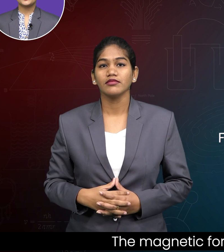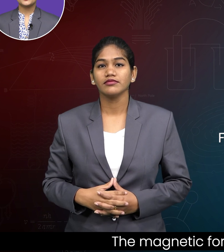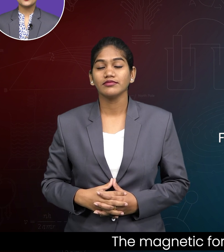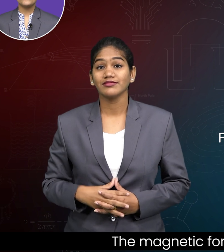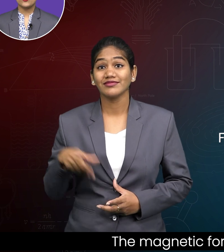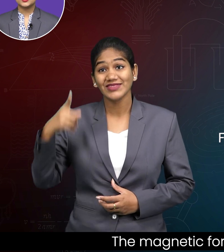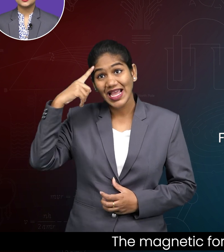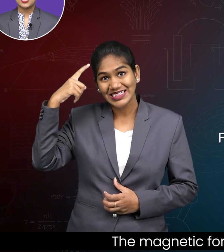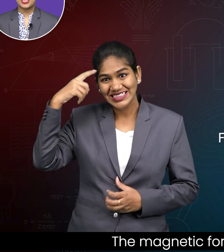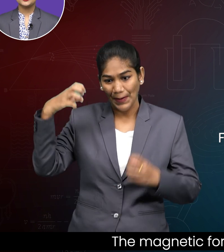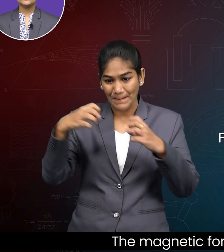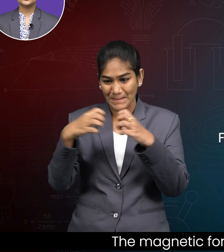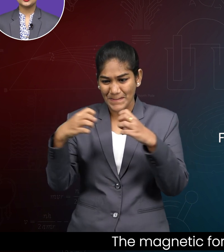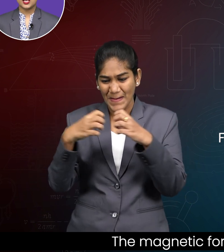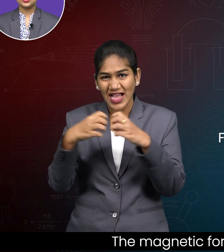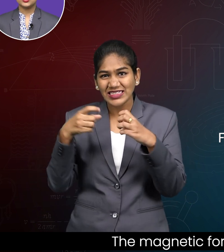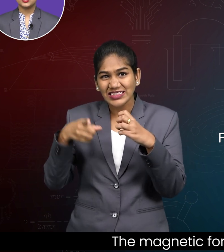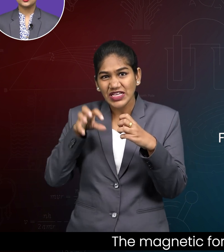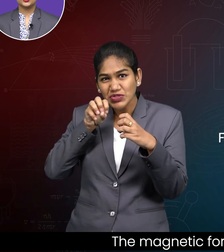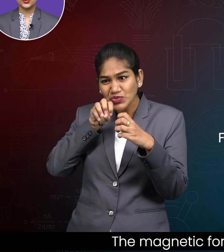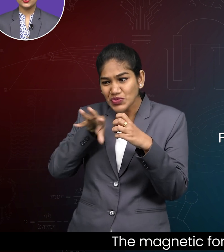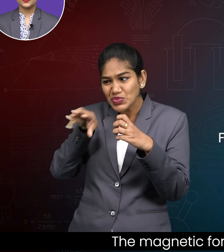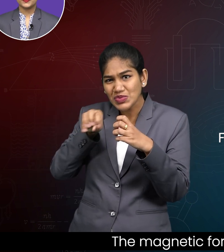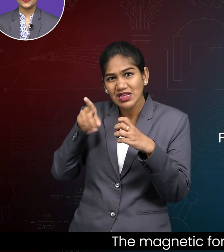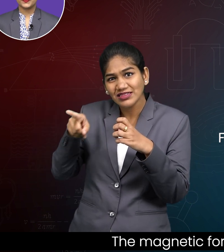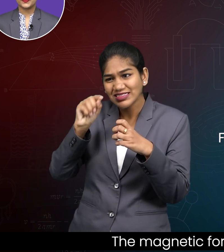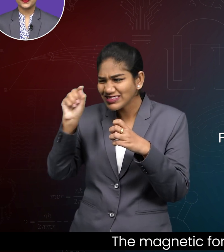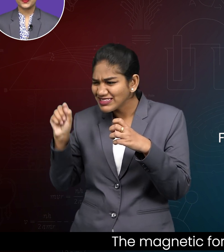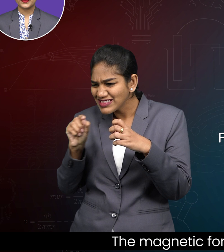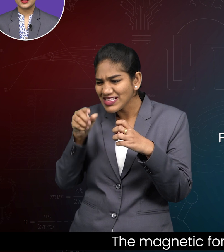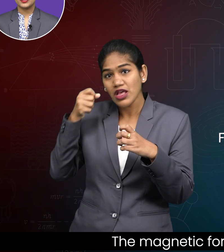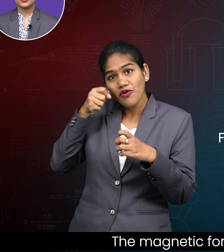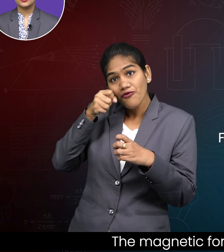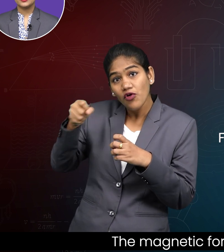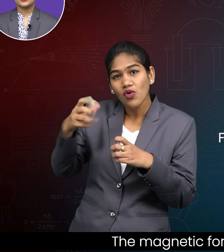The magnetic force acting on a charge Q